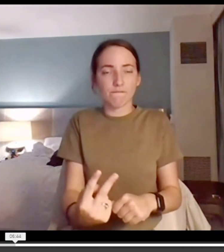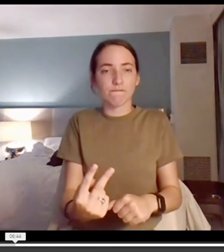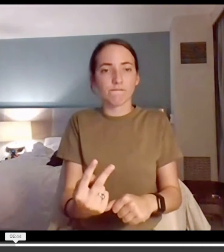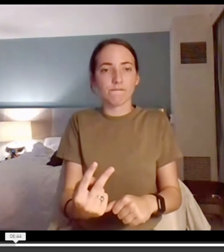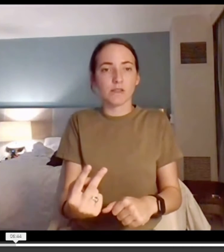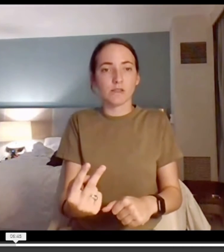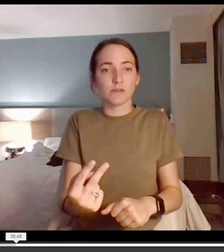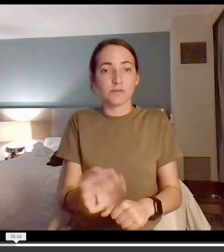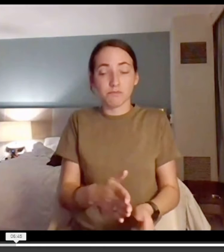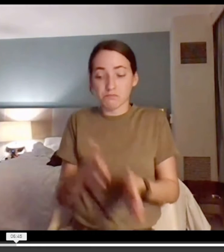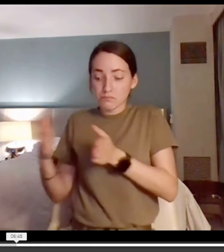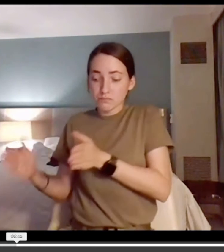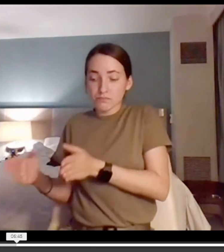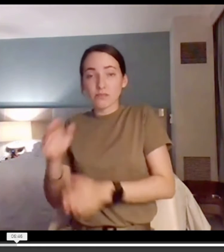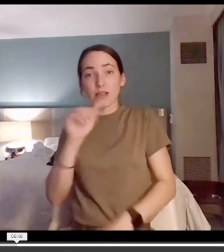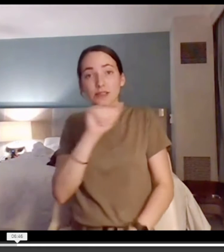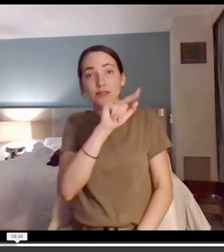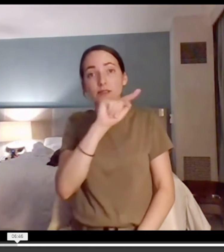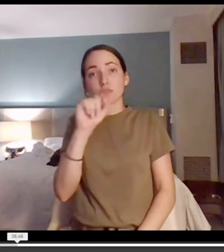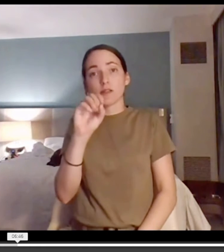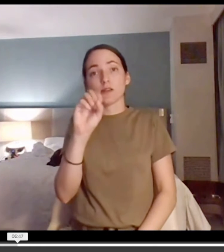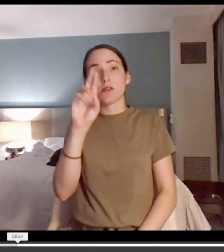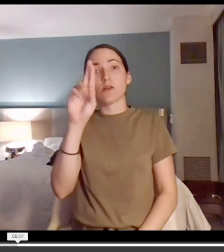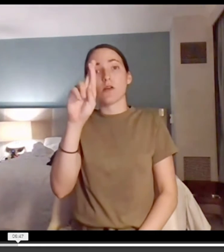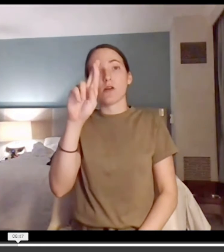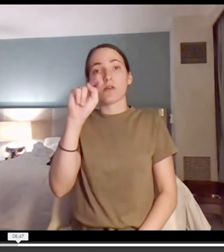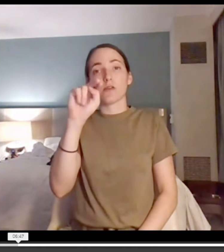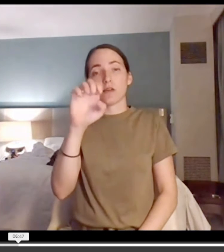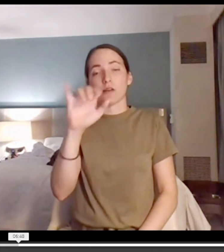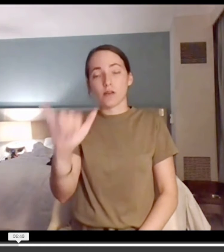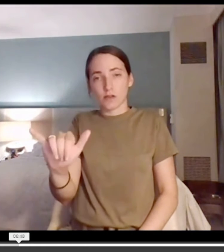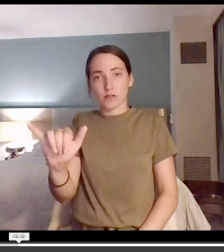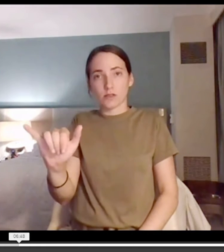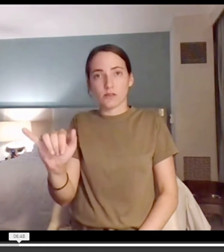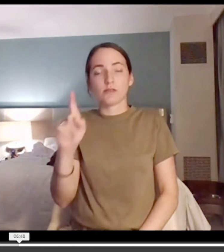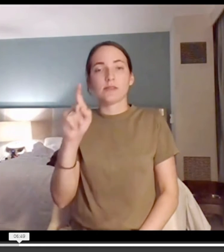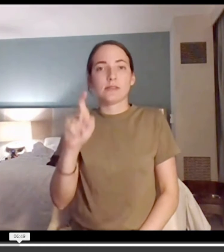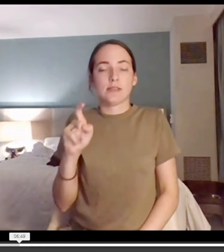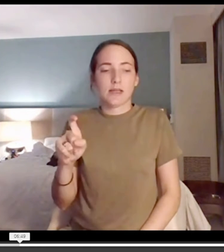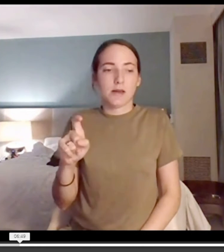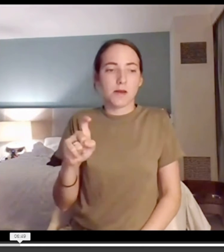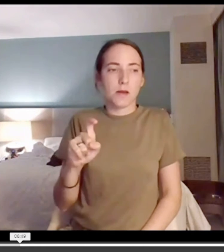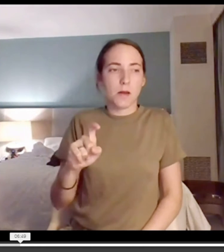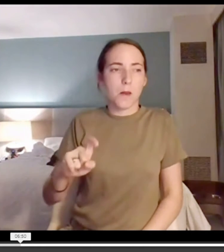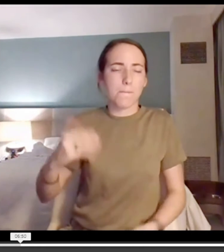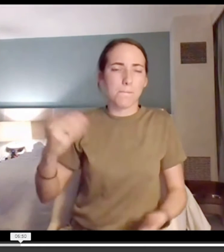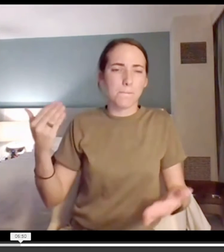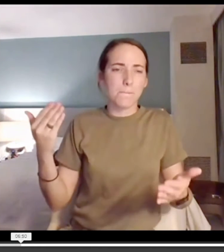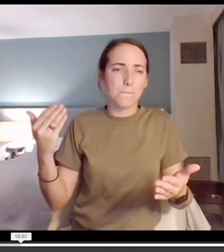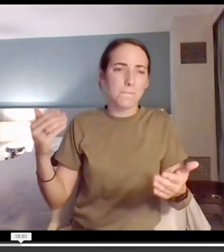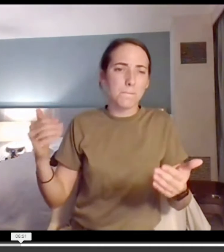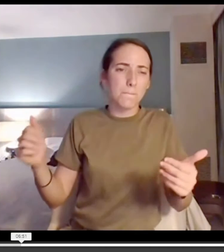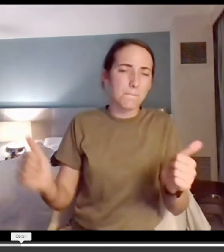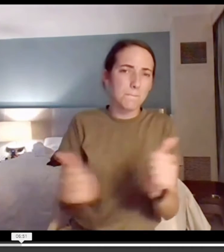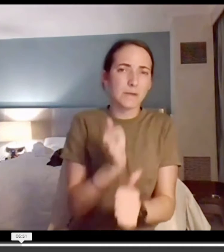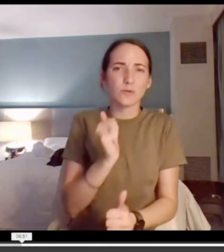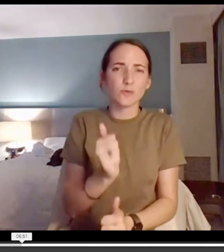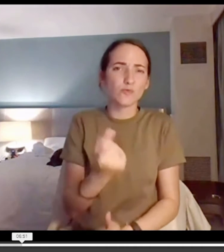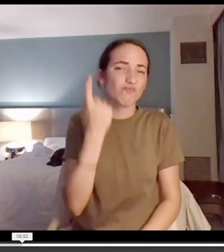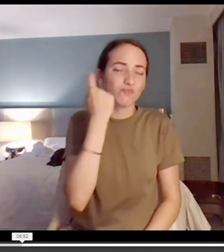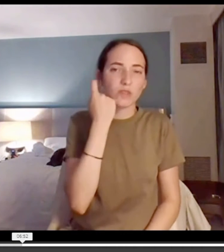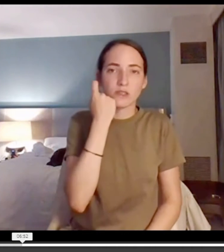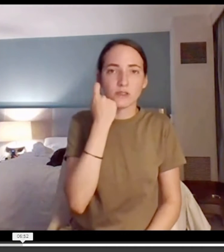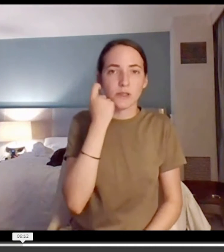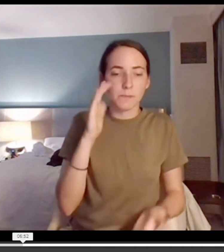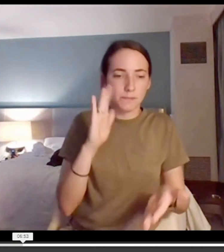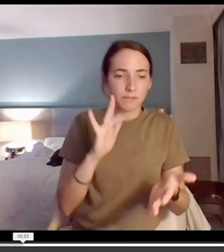of getting up-to-date medical records. If you walk into a hearing and the last medical record is 2 years before and you say, well, yeah, I've been to the doctor a bunch of times,